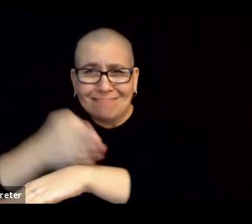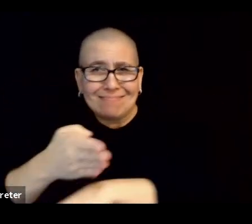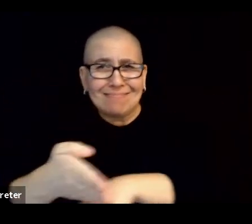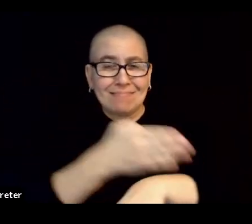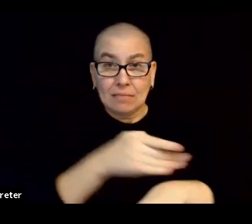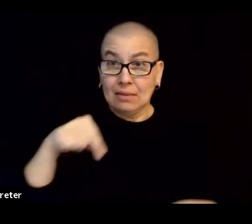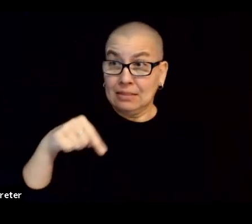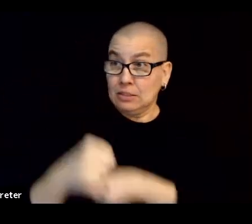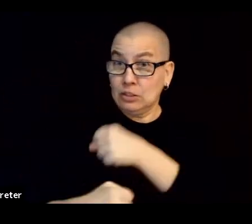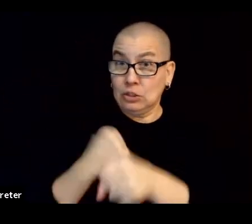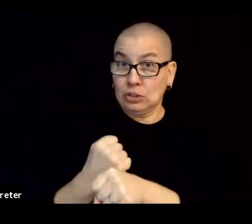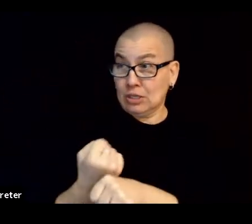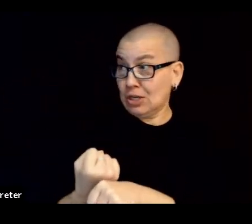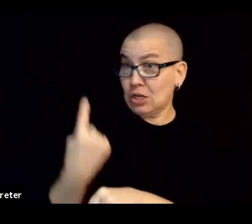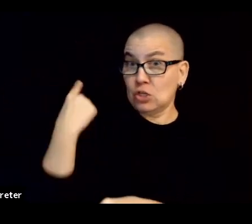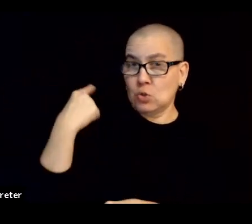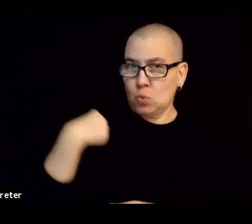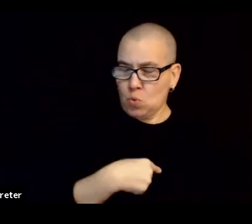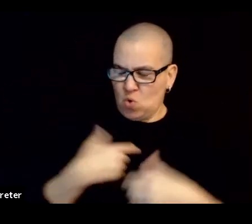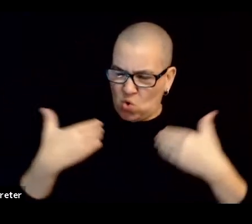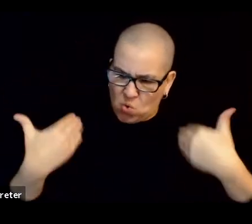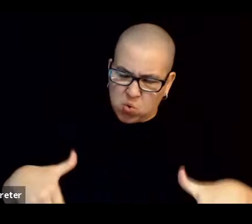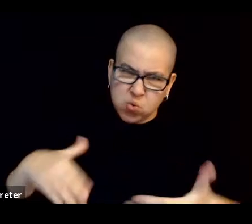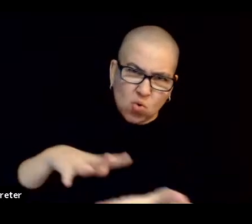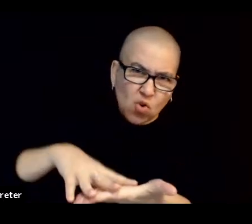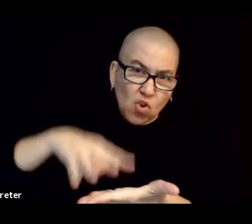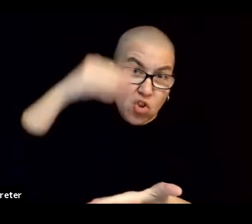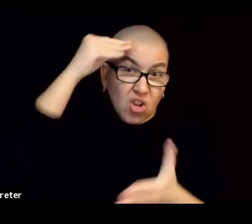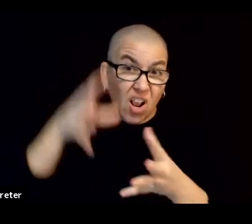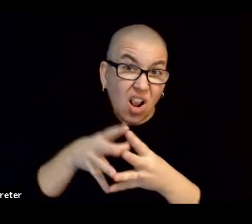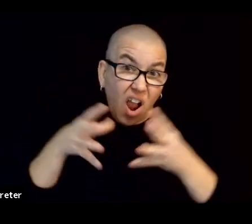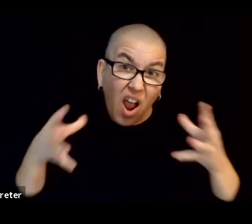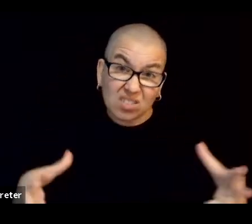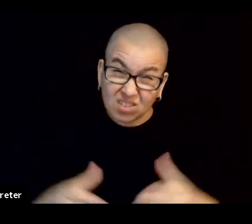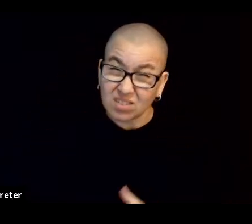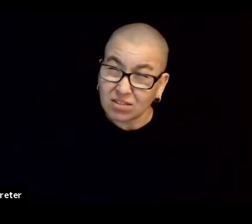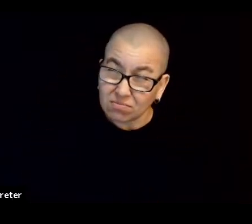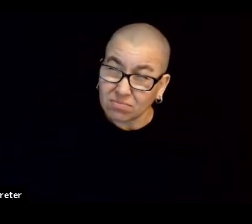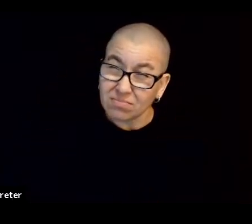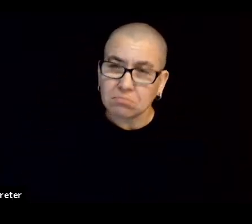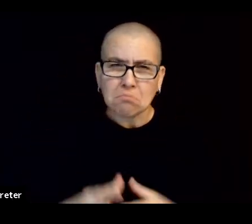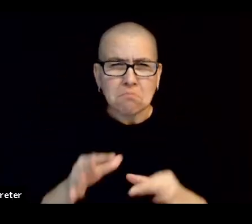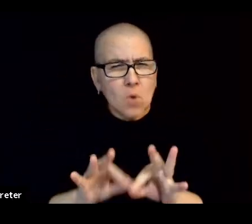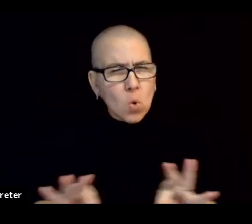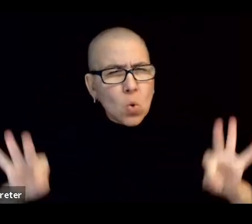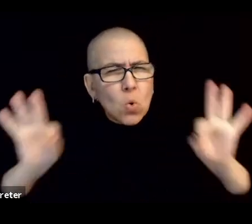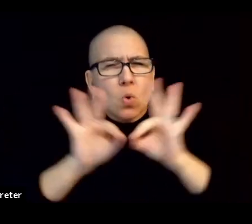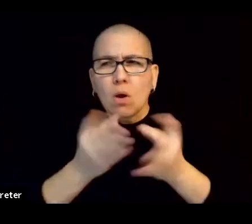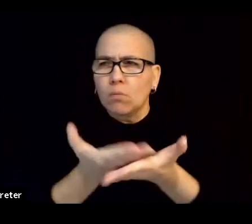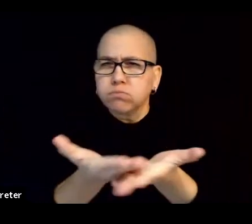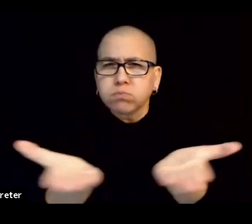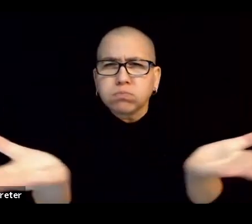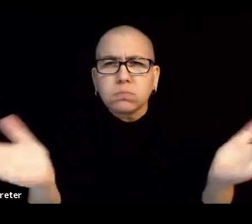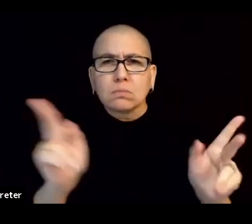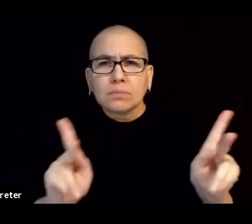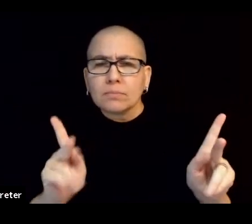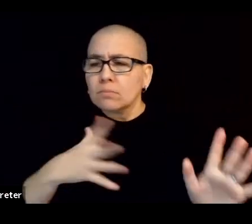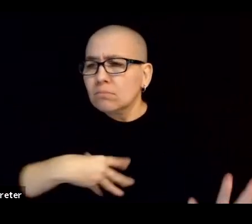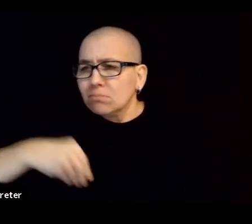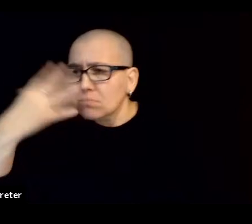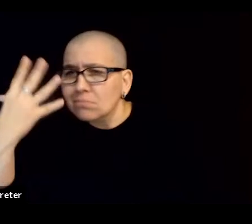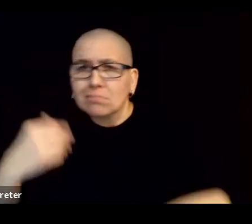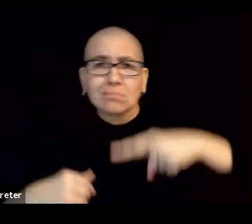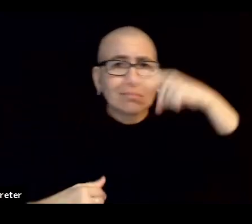racist generations of racism in our state so that every Minnesotan, Black, Indigenous, brown, or white, can be safe and thrive in all things